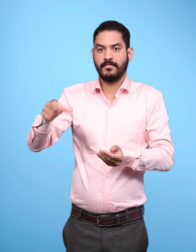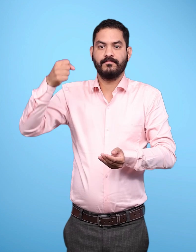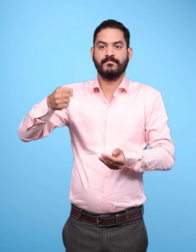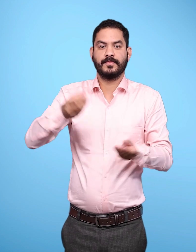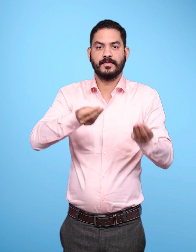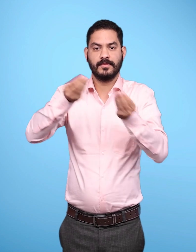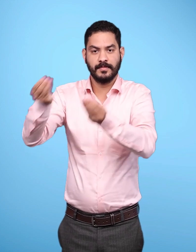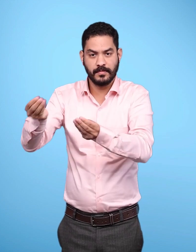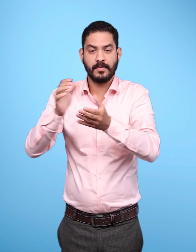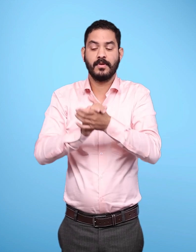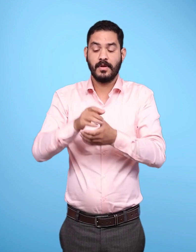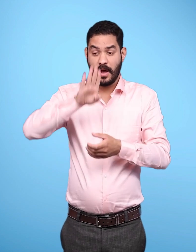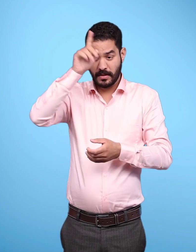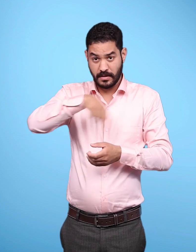whenever he needed them.